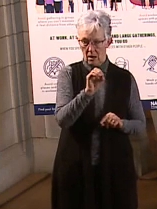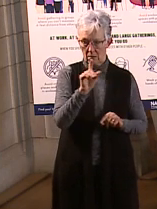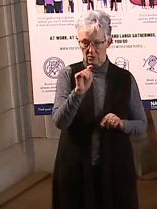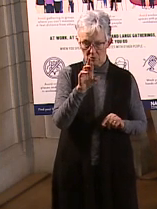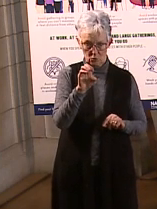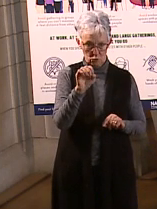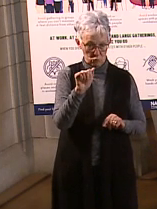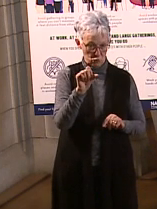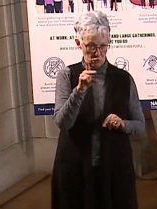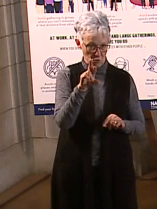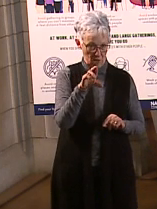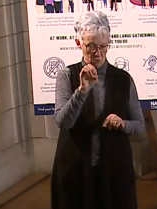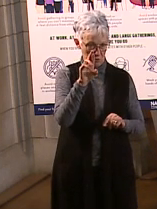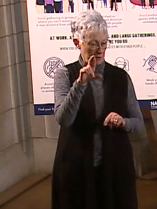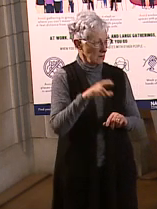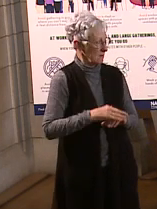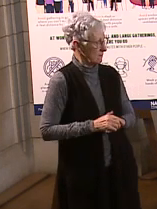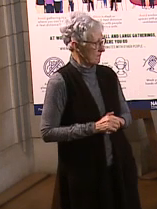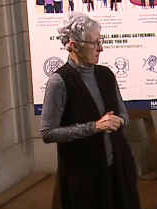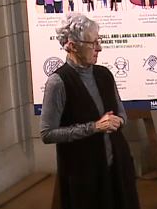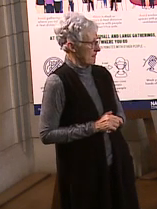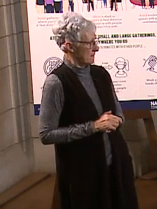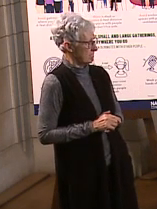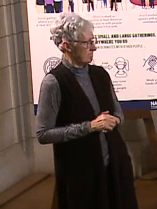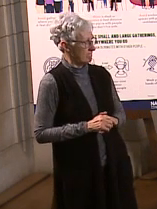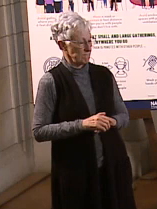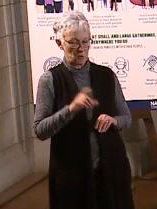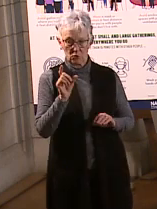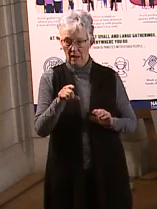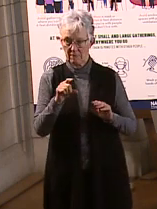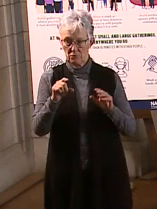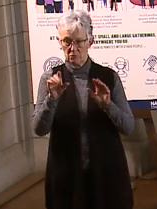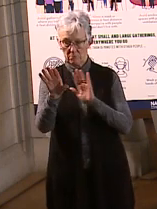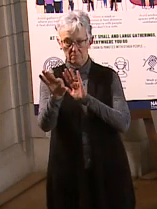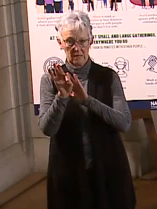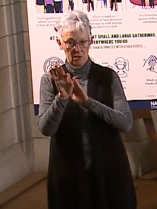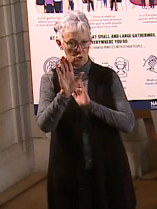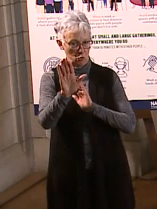The property owner will begin by selecting the county where their property is located.